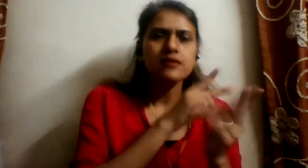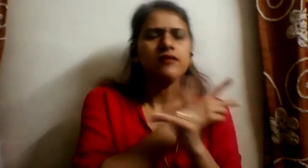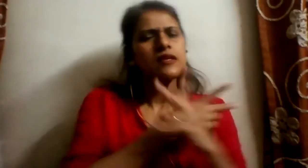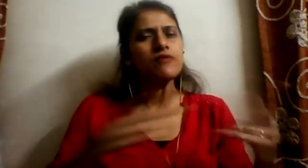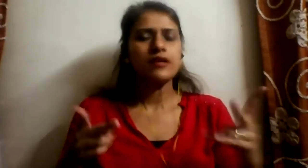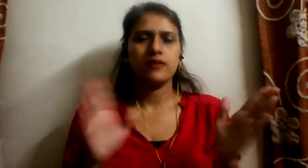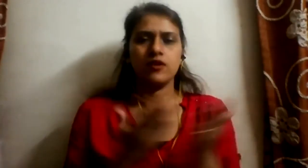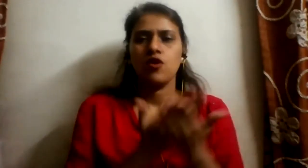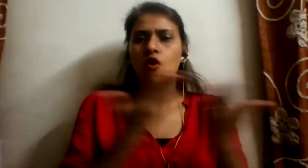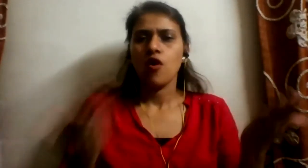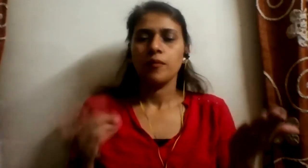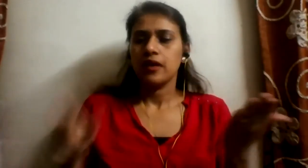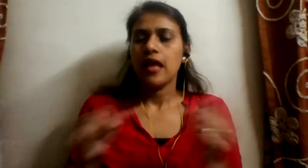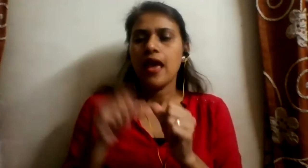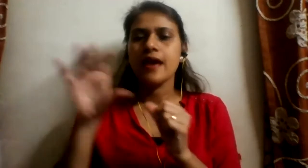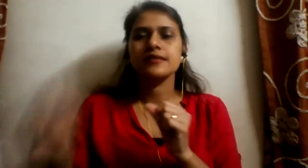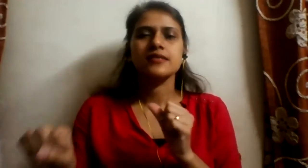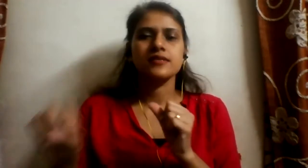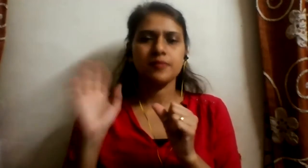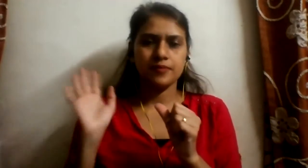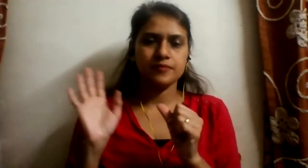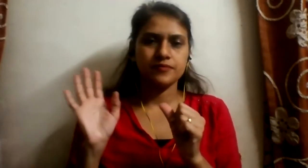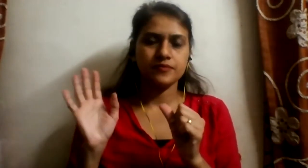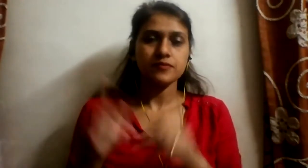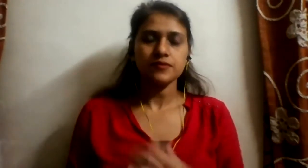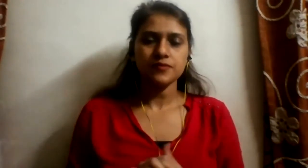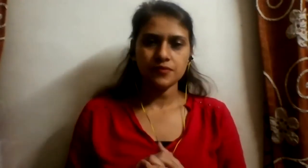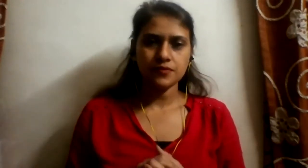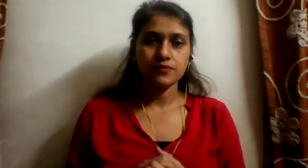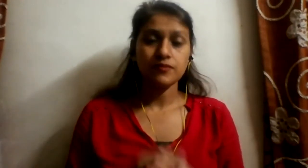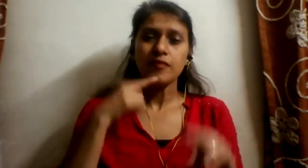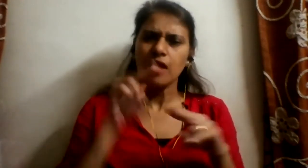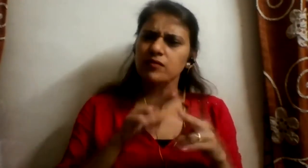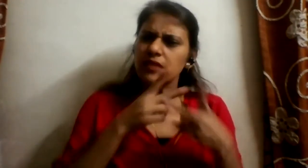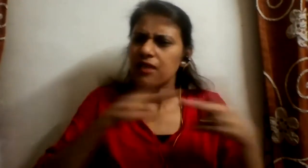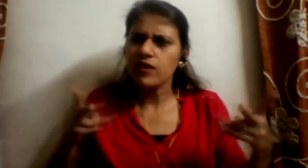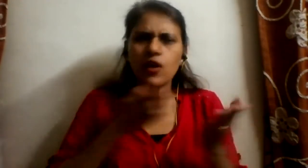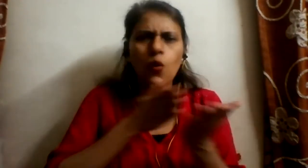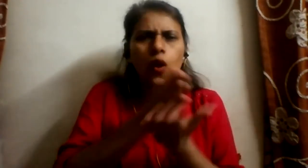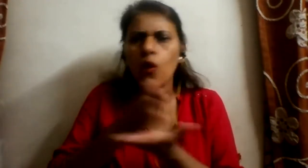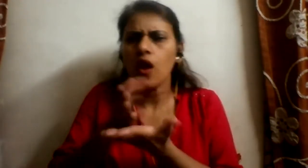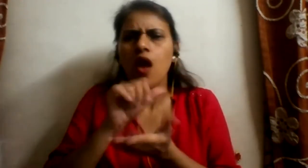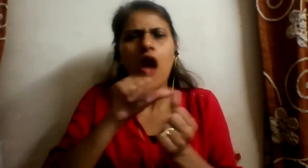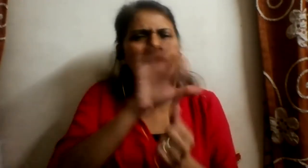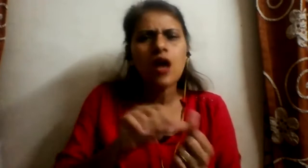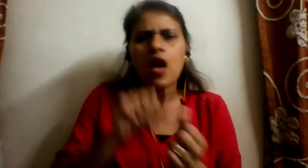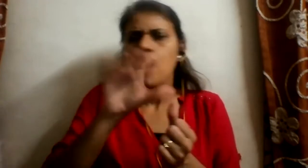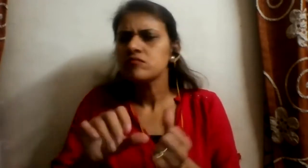Then if it is stored in, I should be able to get in multiple ways. I should be able to get a e-text format